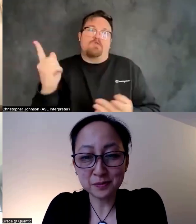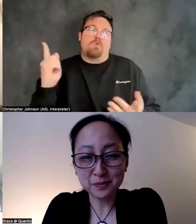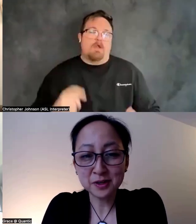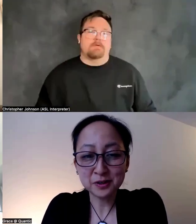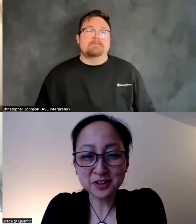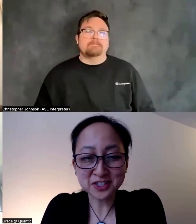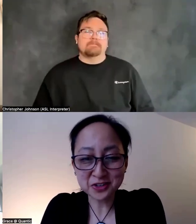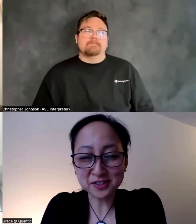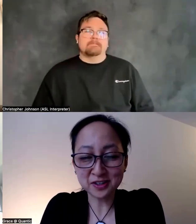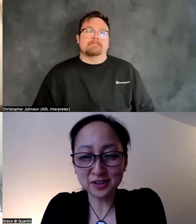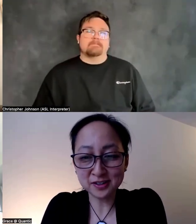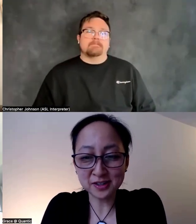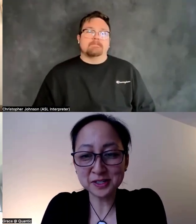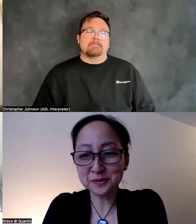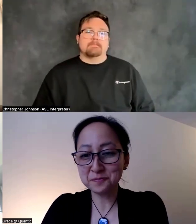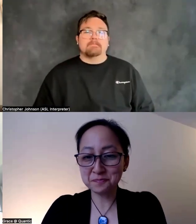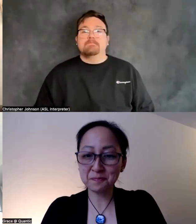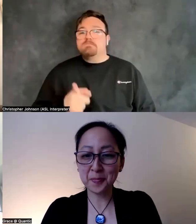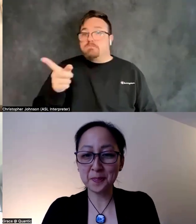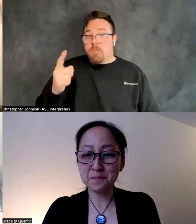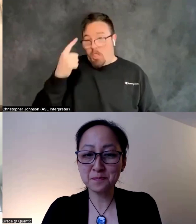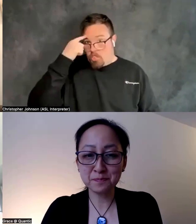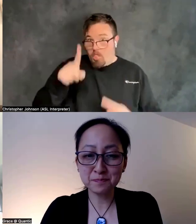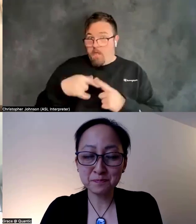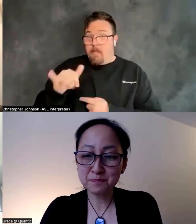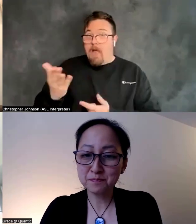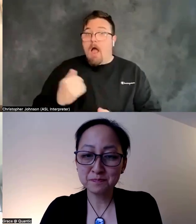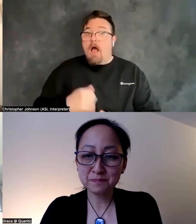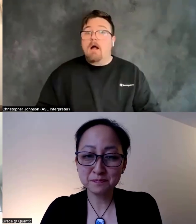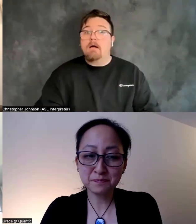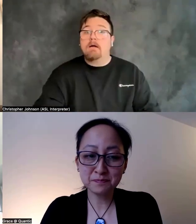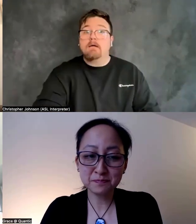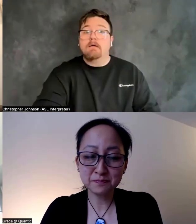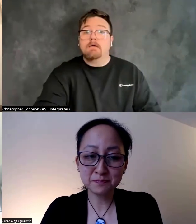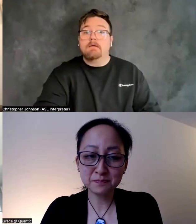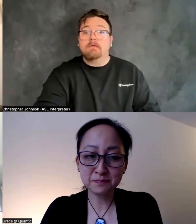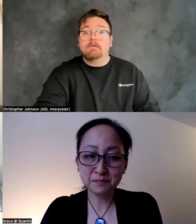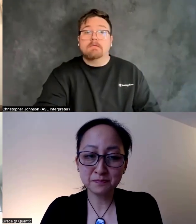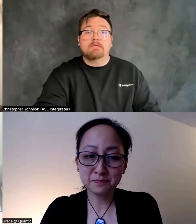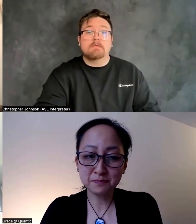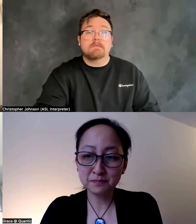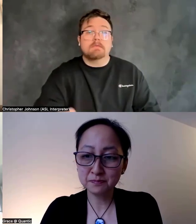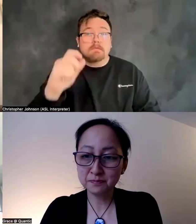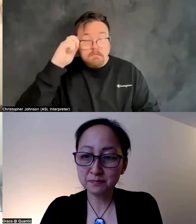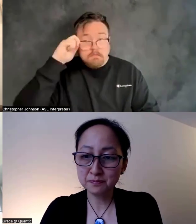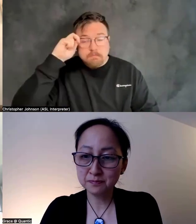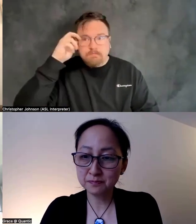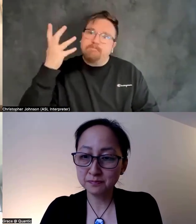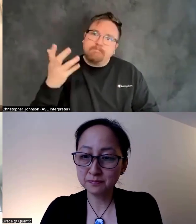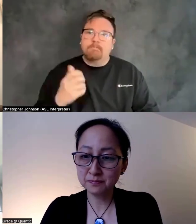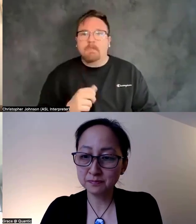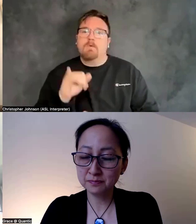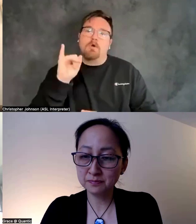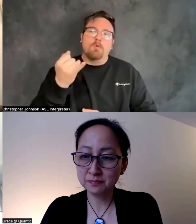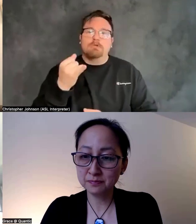Thank you. Akash, thoughts on this? So yes, obviously, getting into